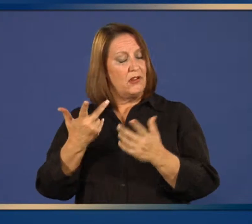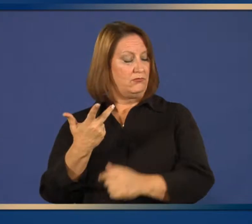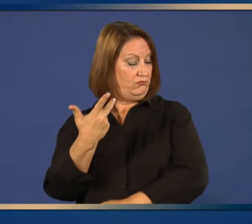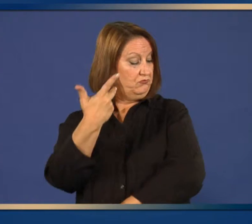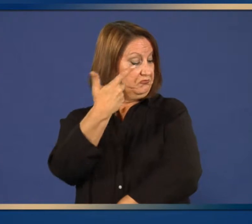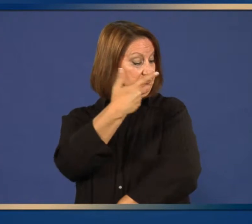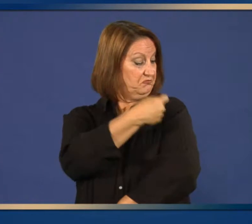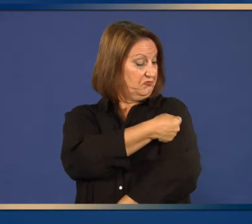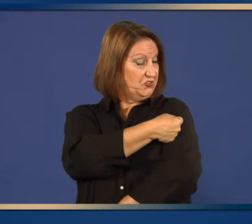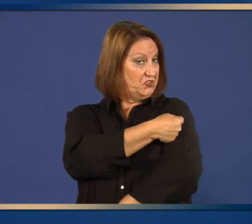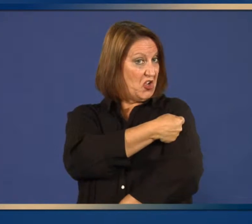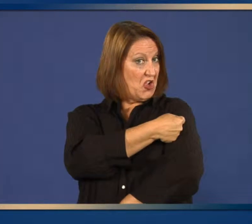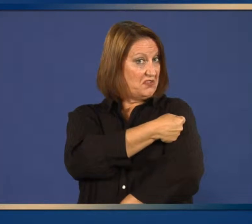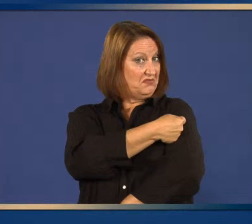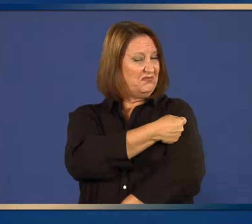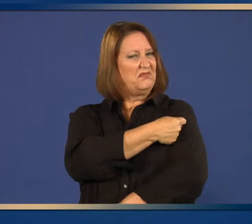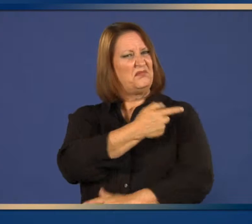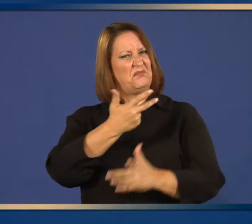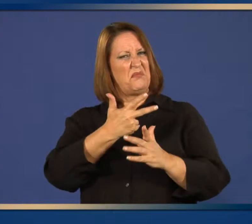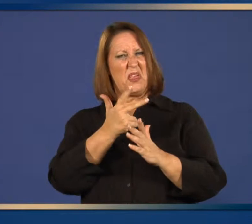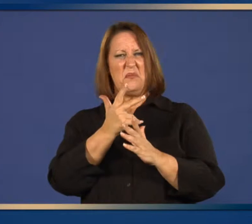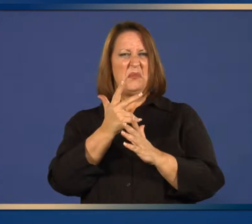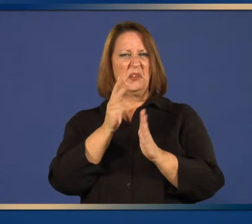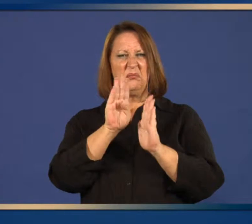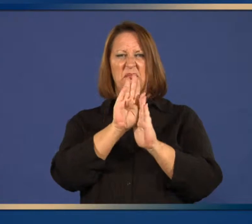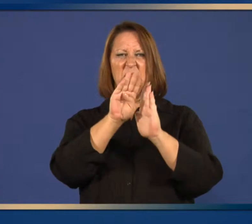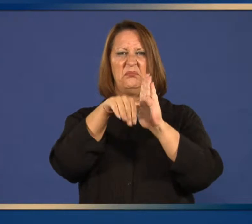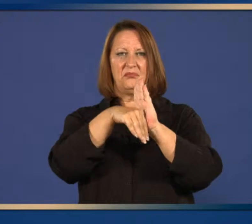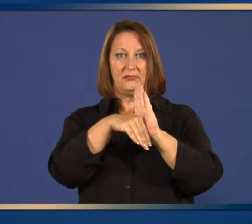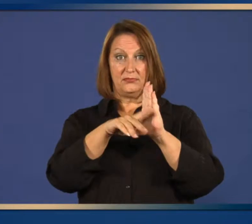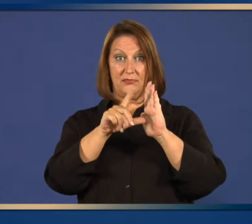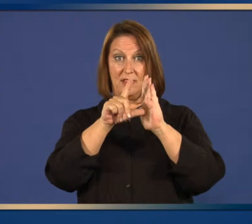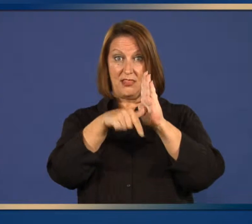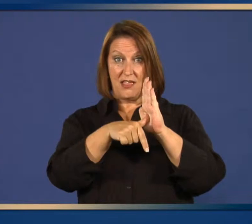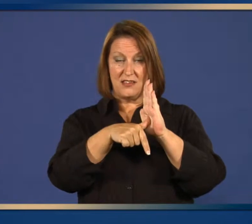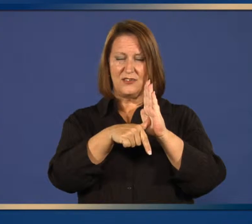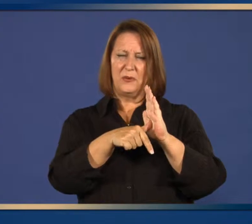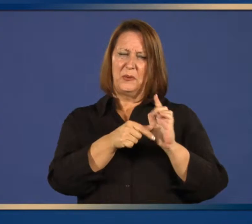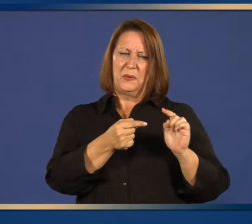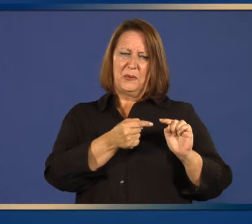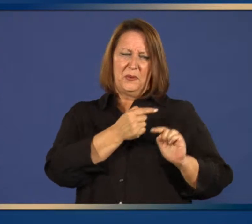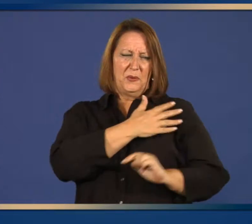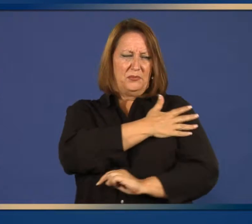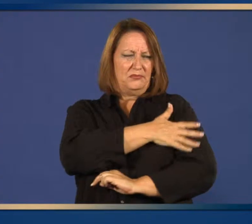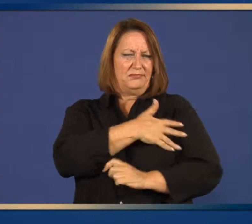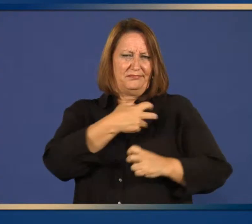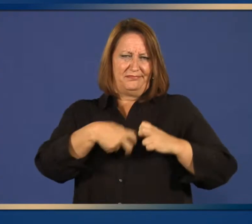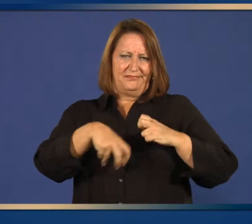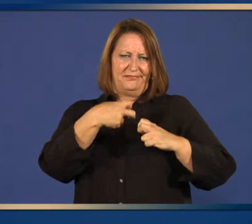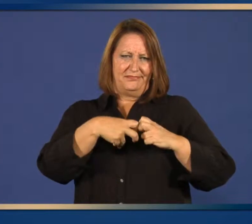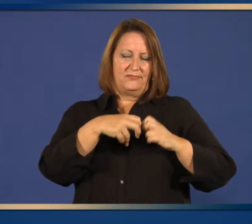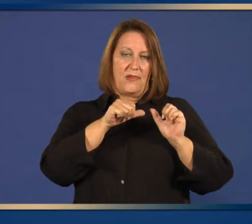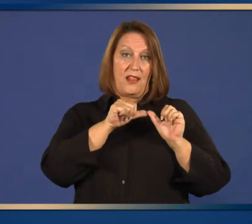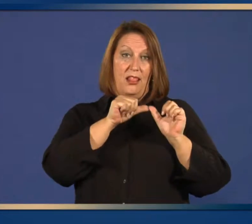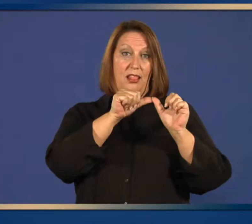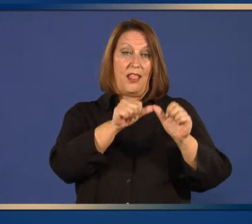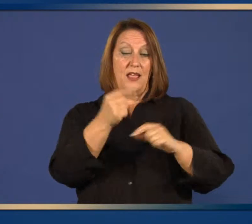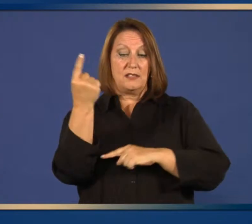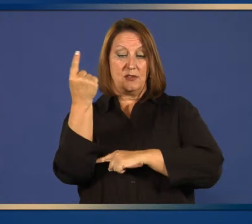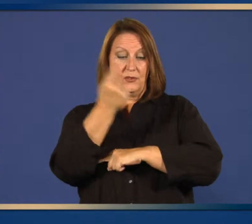If these problems occur, they usually begin soon after the shot and last 1 to 2